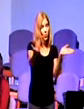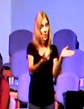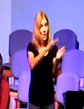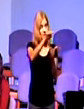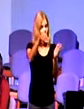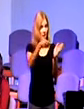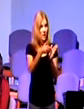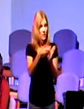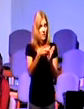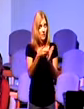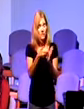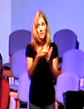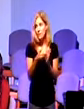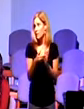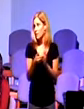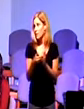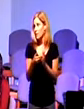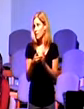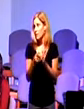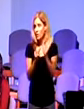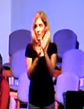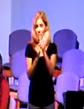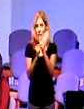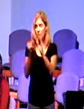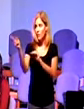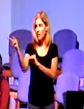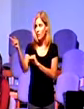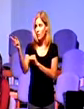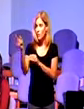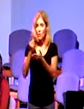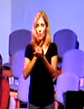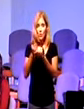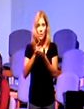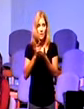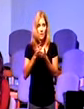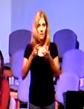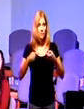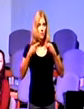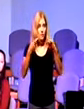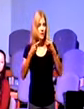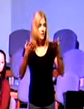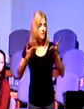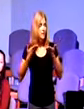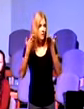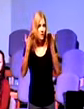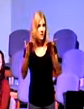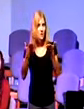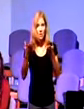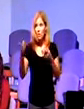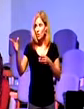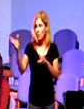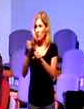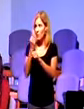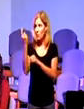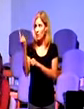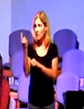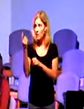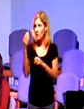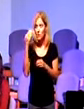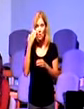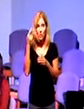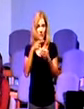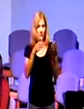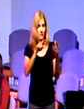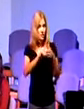is a pamphlet like this with weekly donation suggestions. And you can grab one of those to know what to